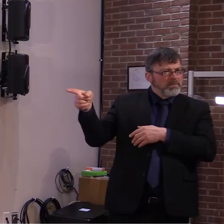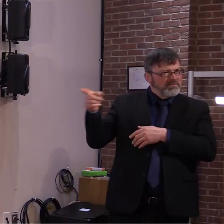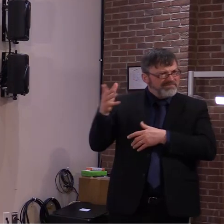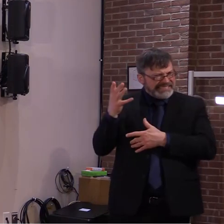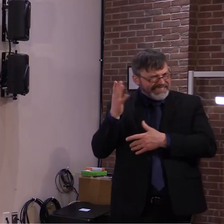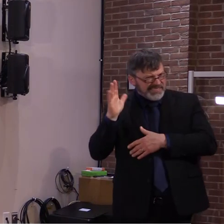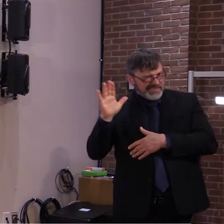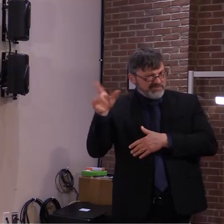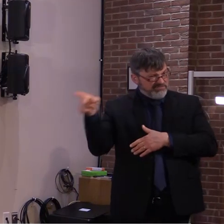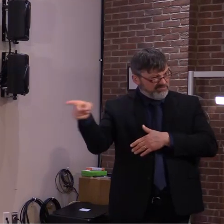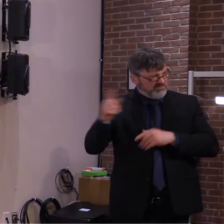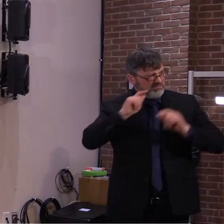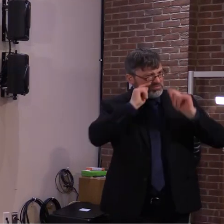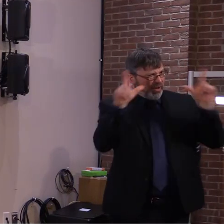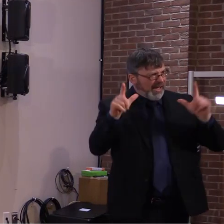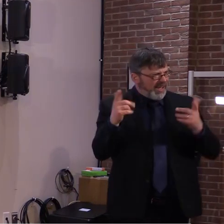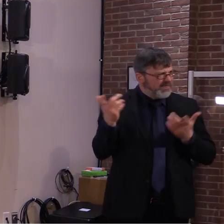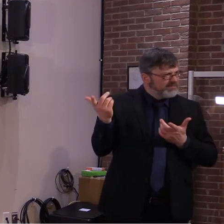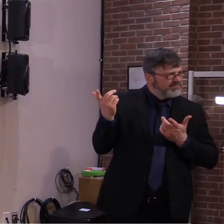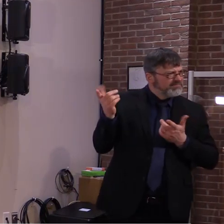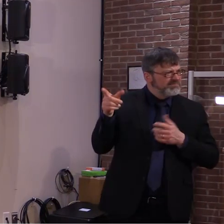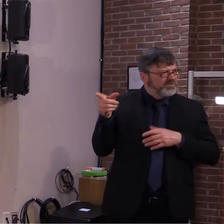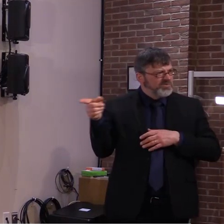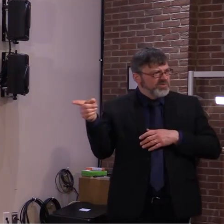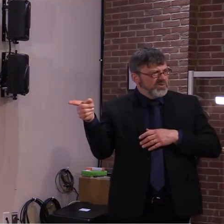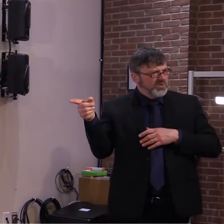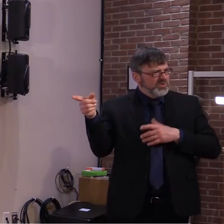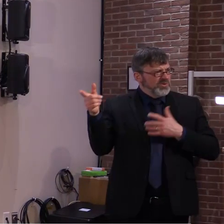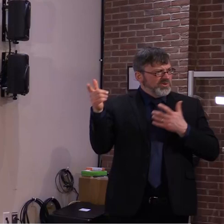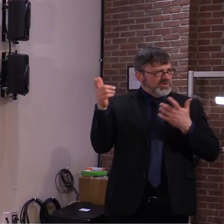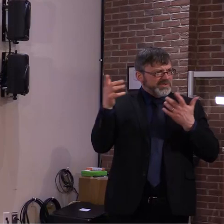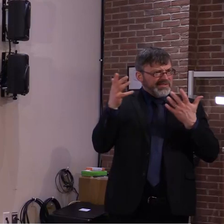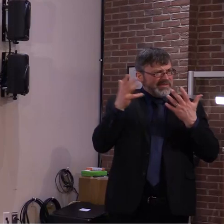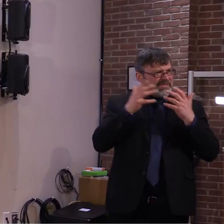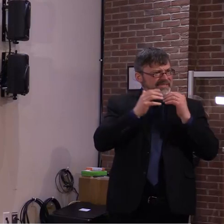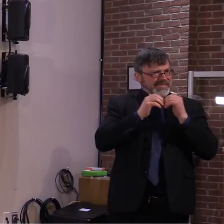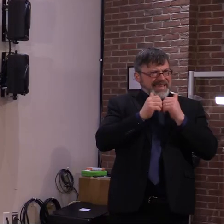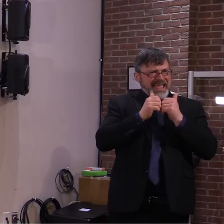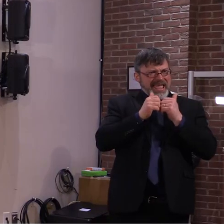take on how to distribute the vaccine?